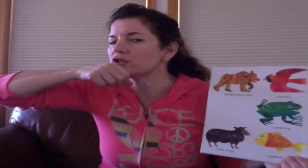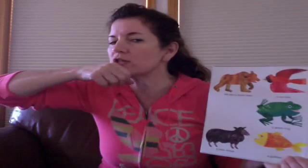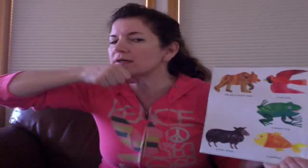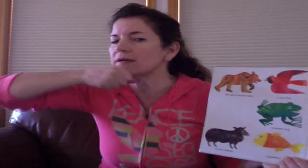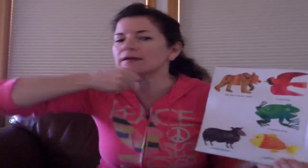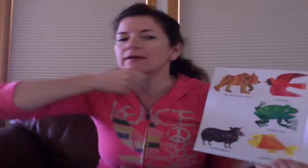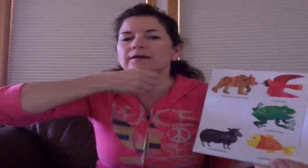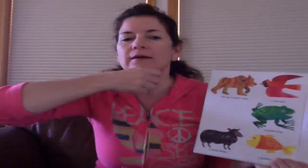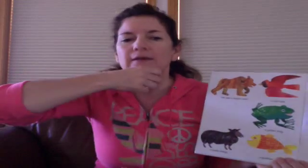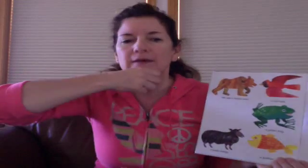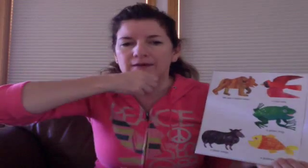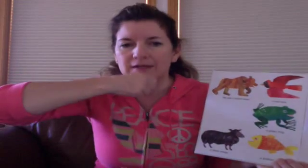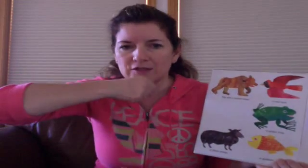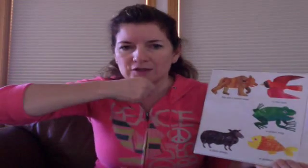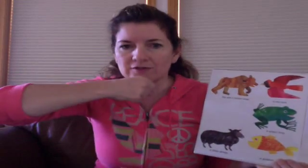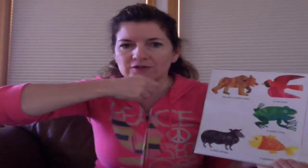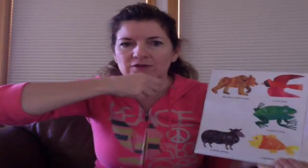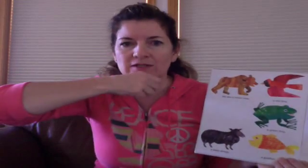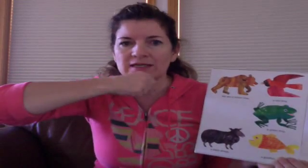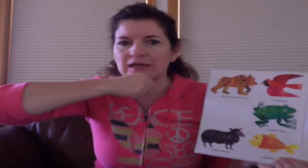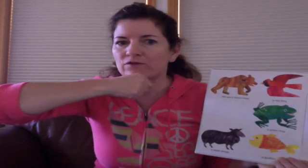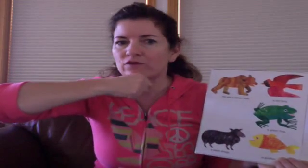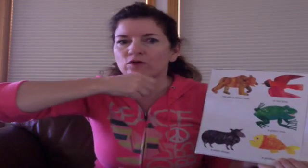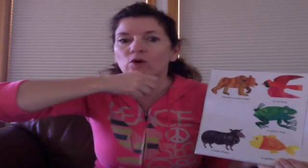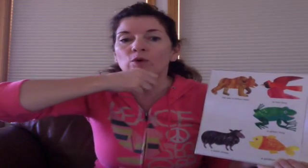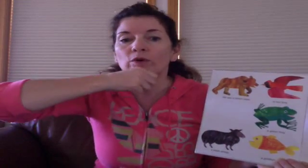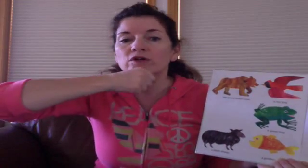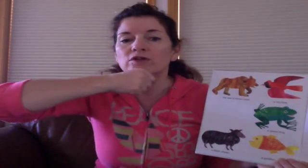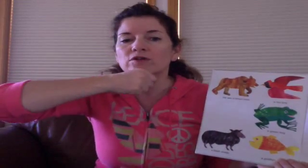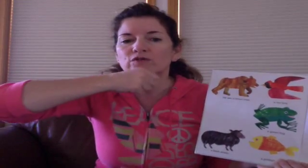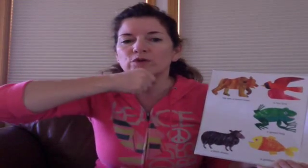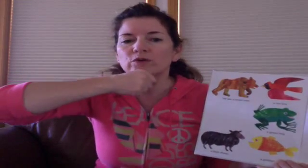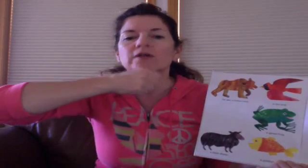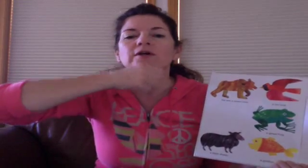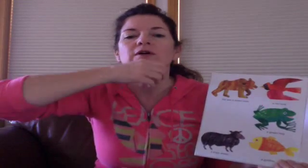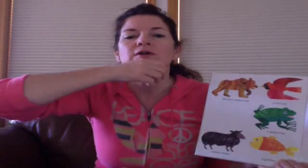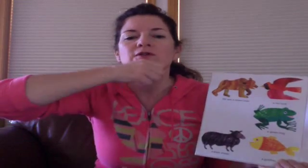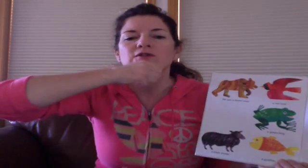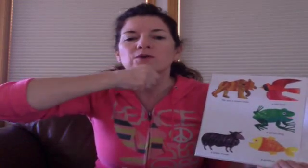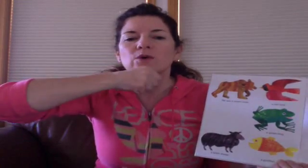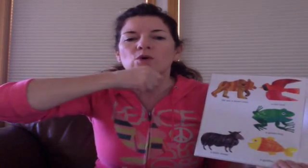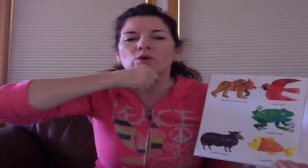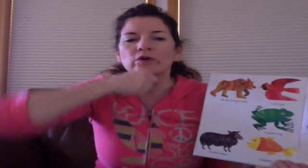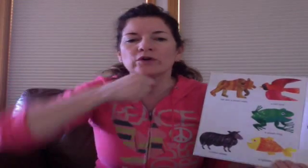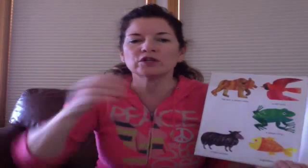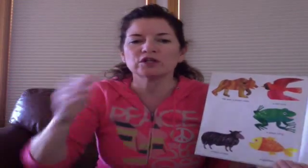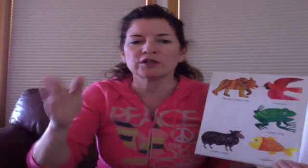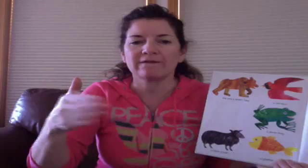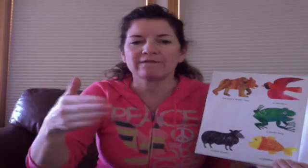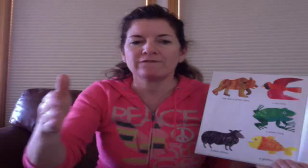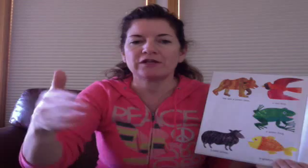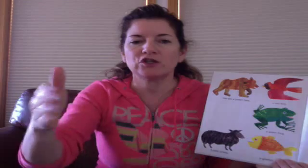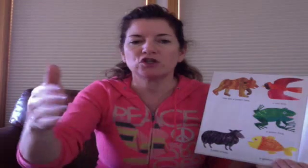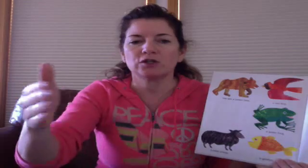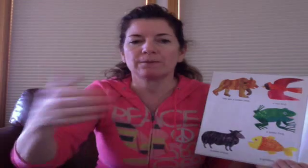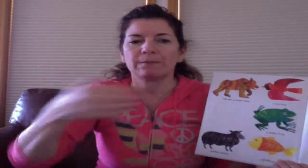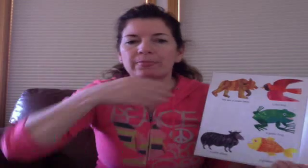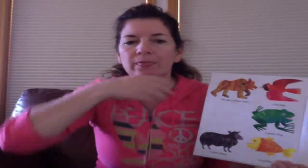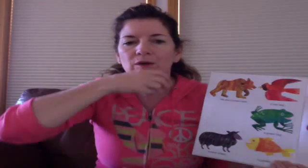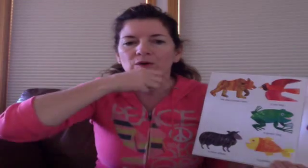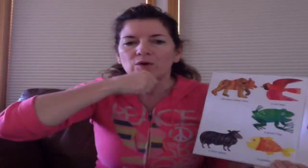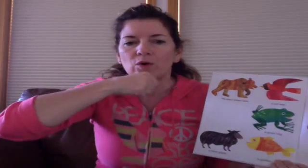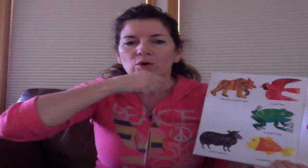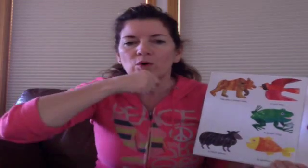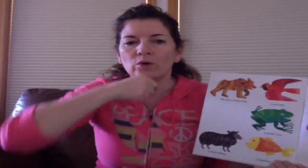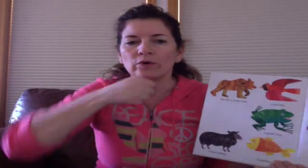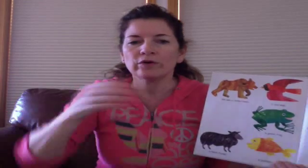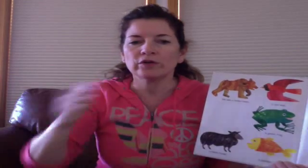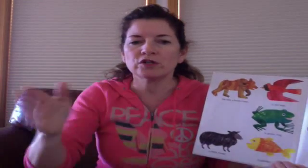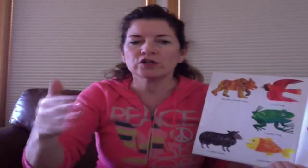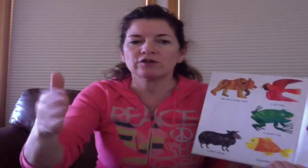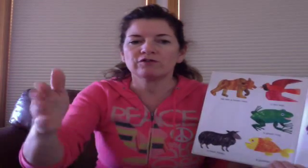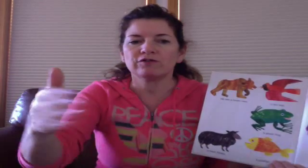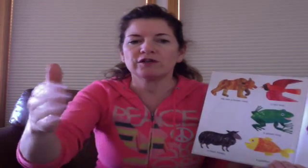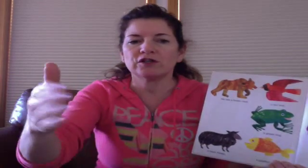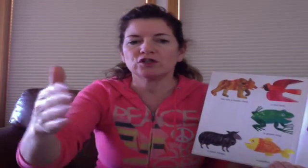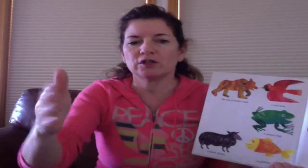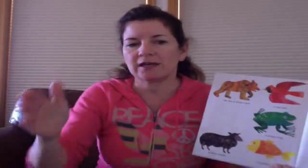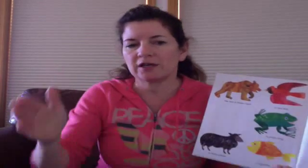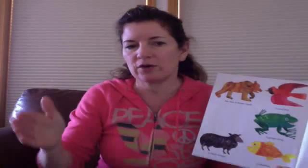chin. It's also the same for orange, the fruit. So orange fish. Orange fish, and your